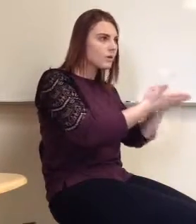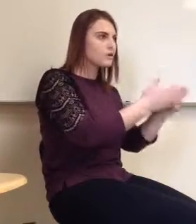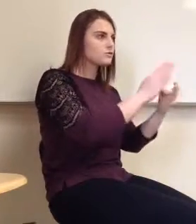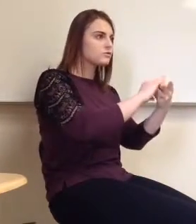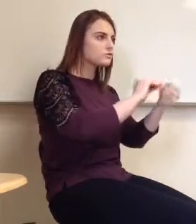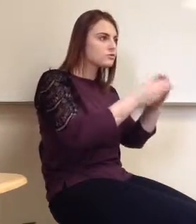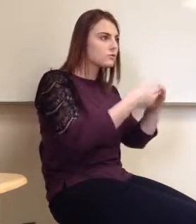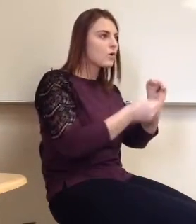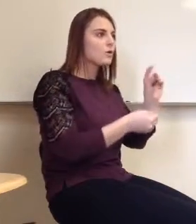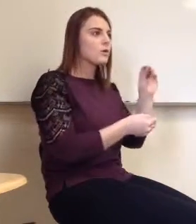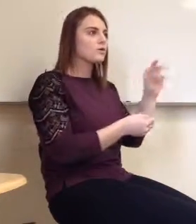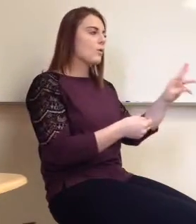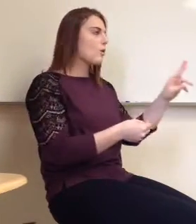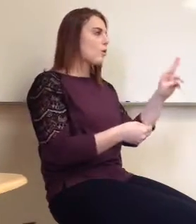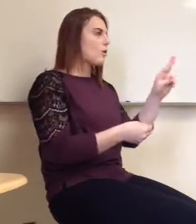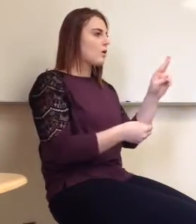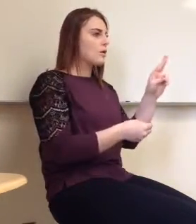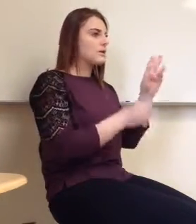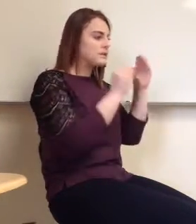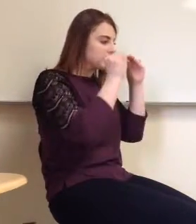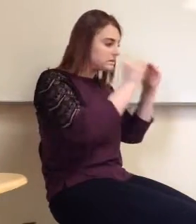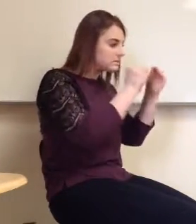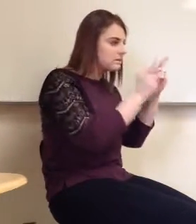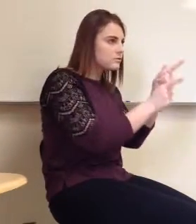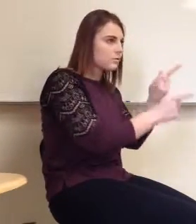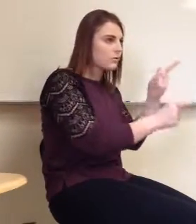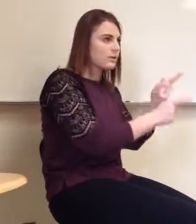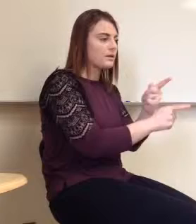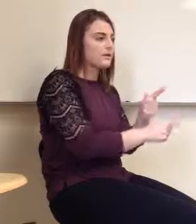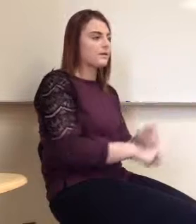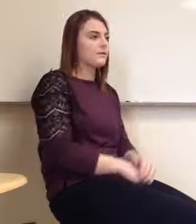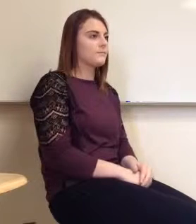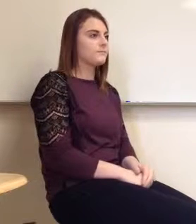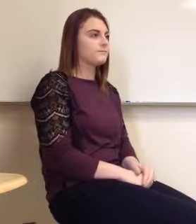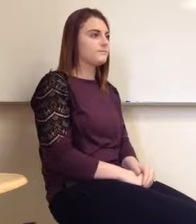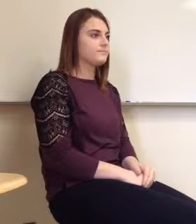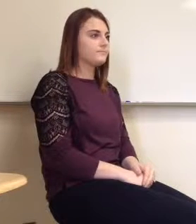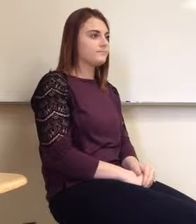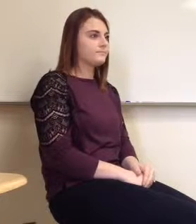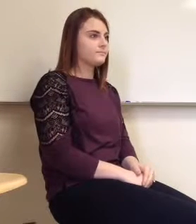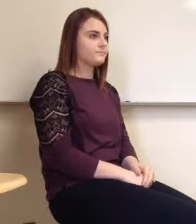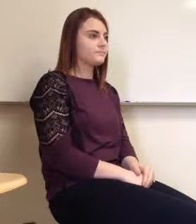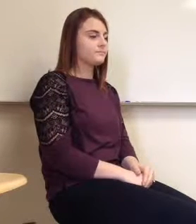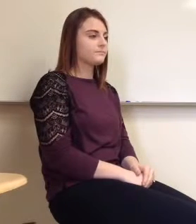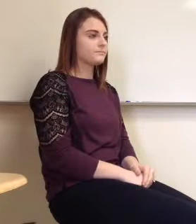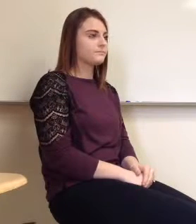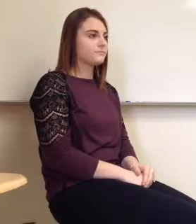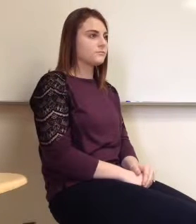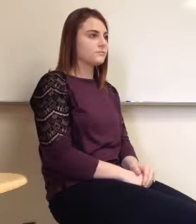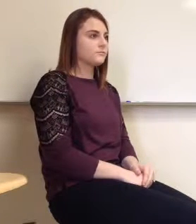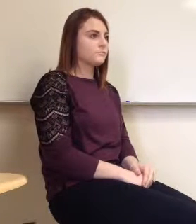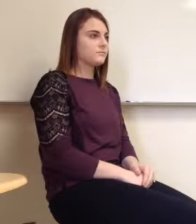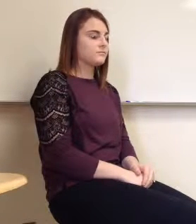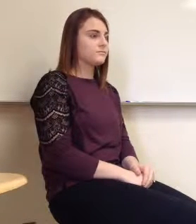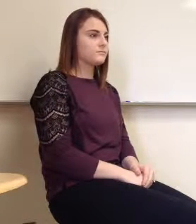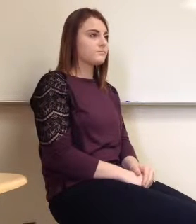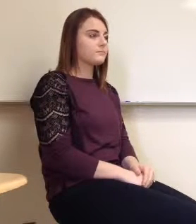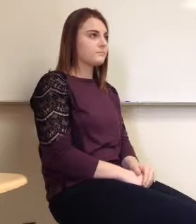visiting teachers. So he, as a writer, makes sure he goes to the schools and he is there for them.